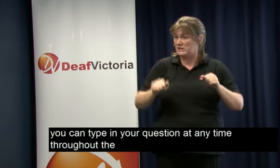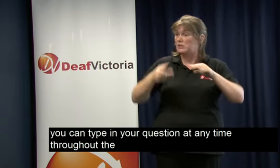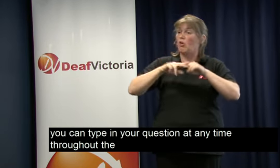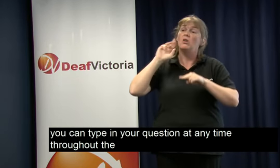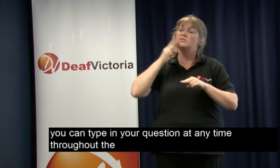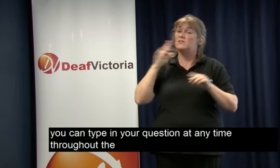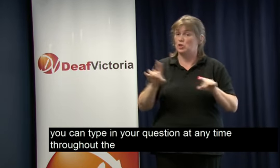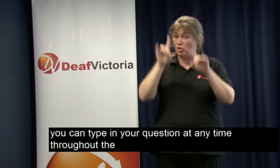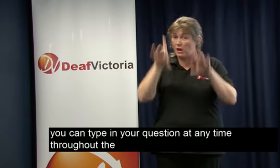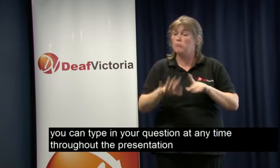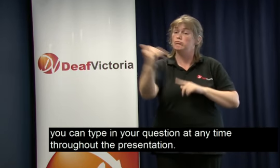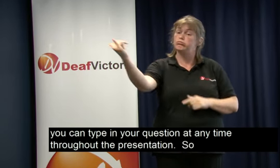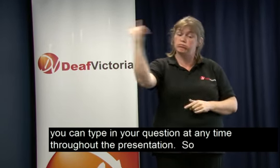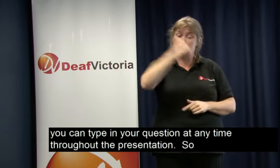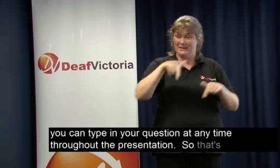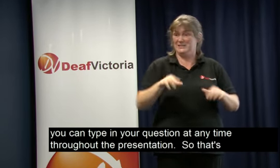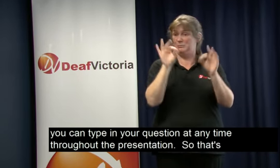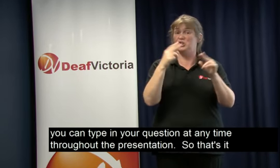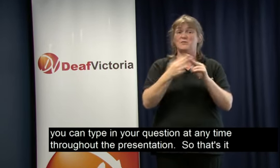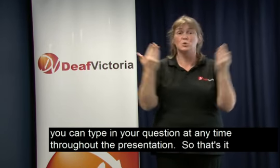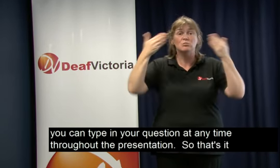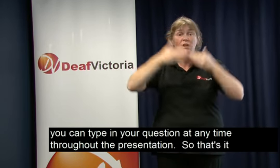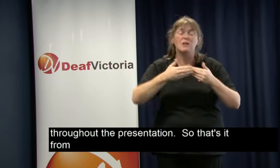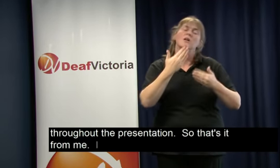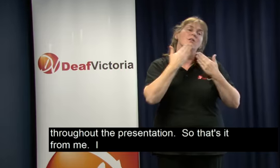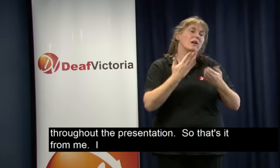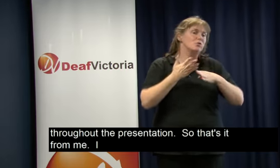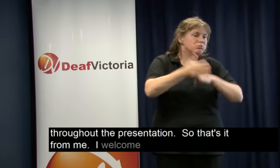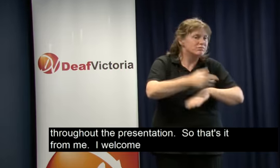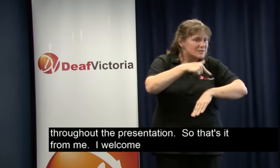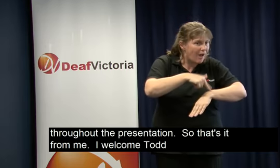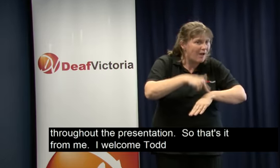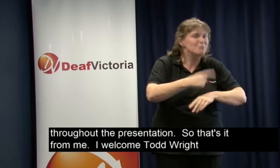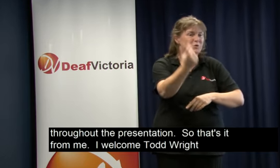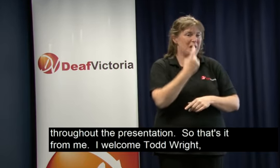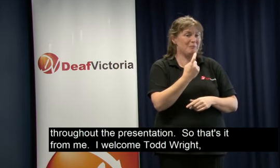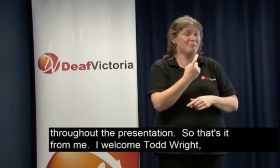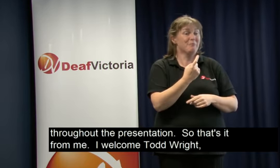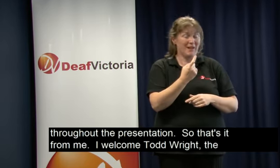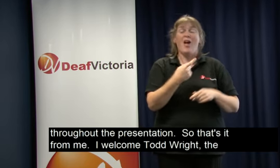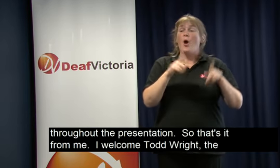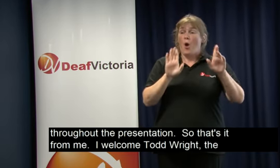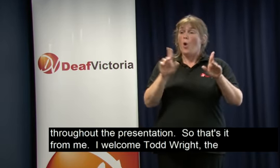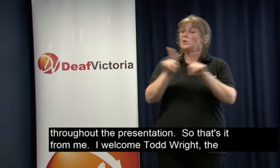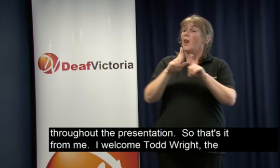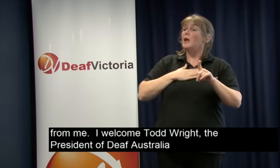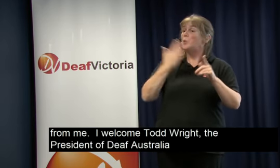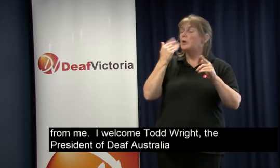Welcome to Todd Wright, who's President of Deaf Australia. He's actually flown especially for this session, so thank you for giving up the